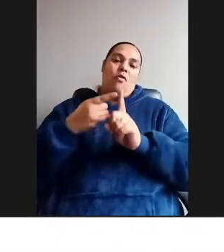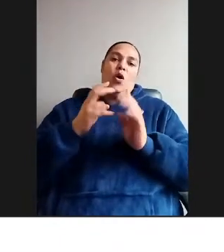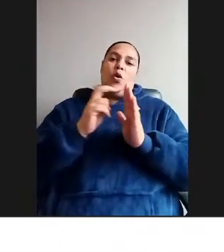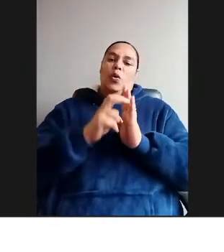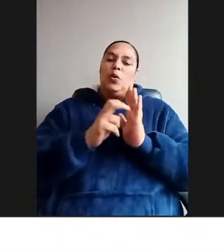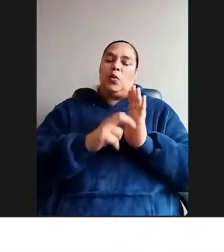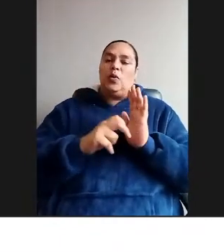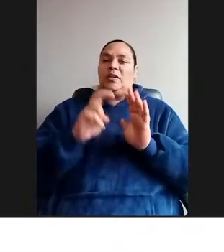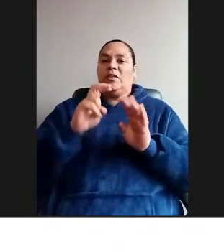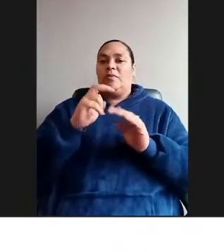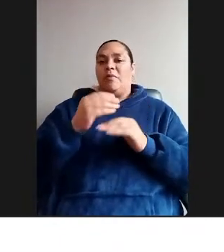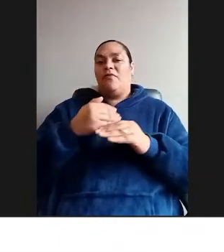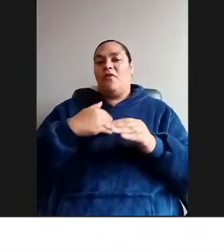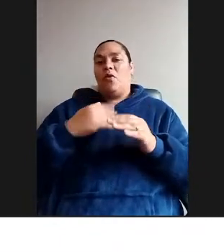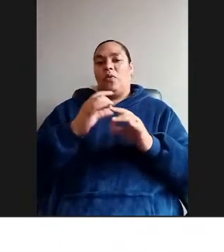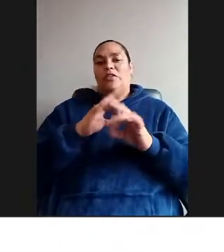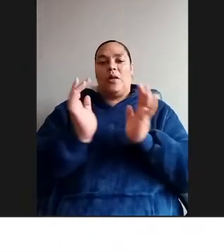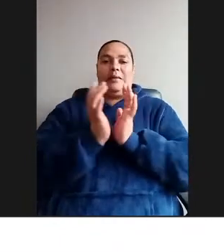meeting.